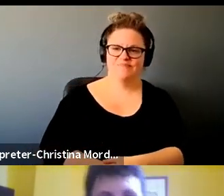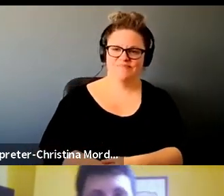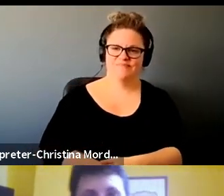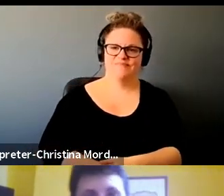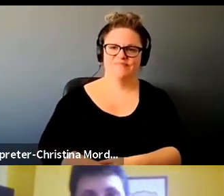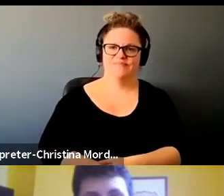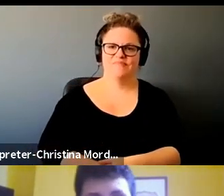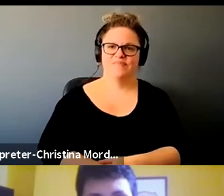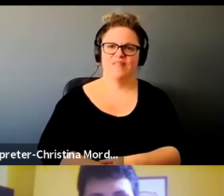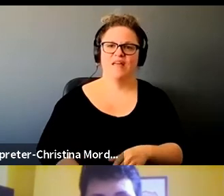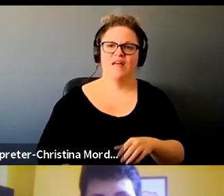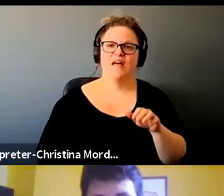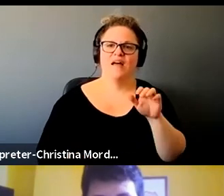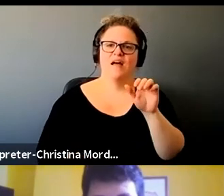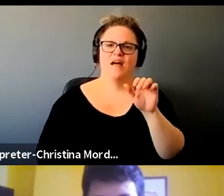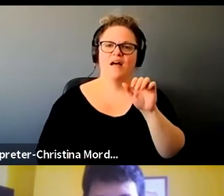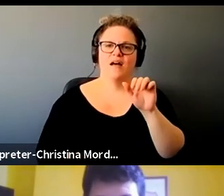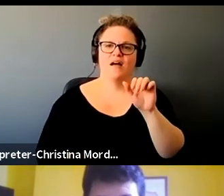all And so much.